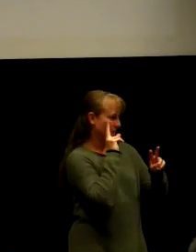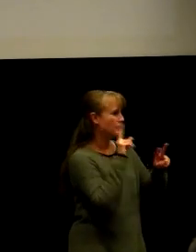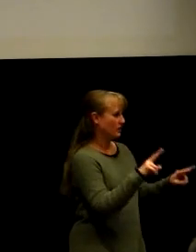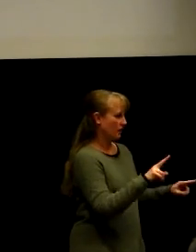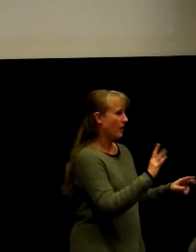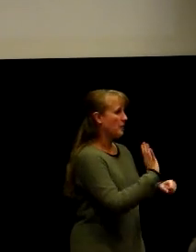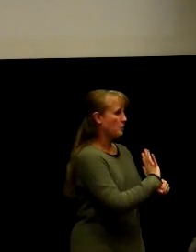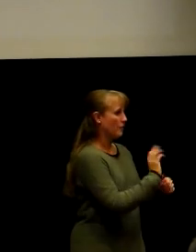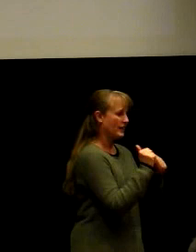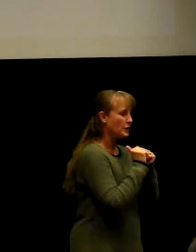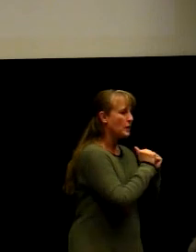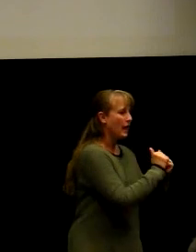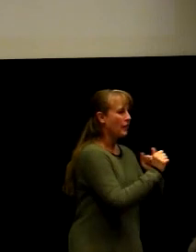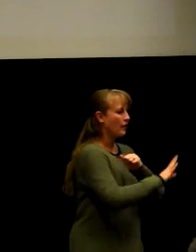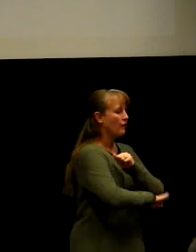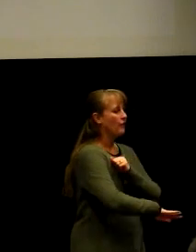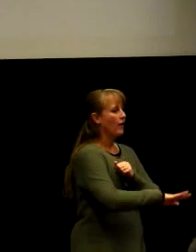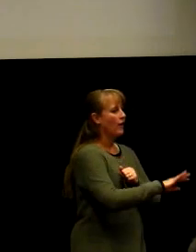the fall of